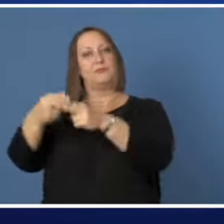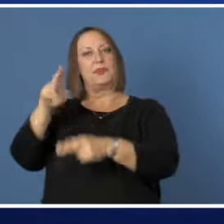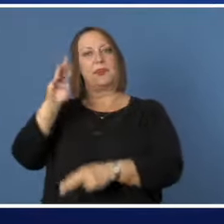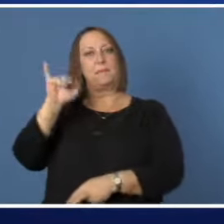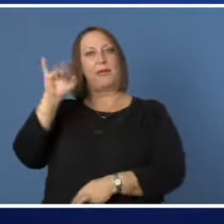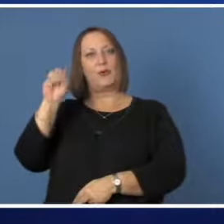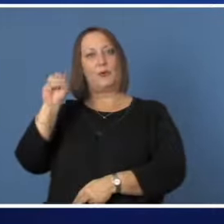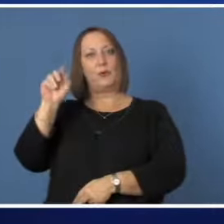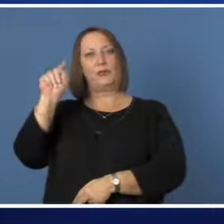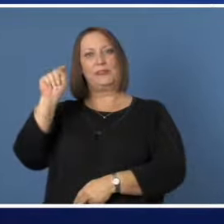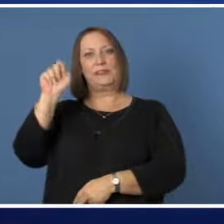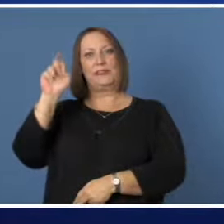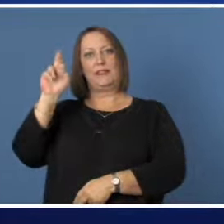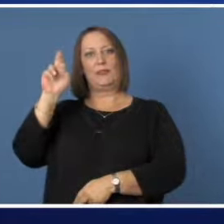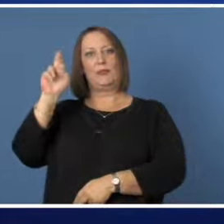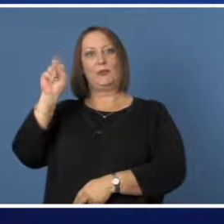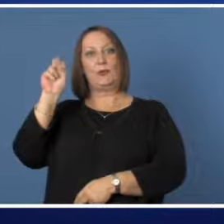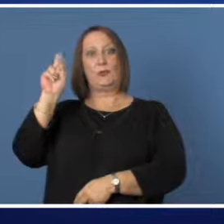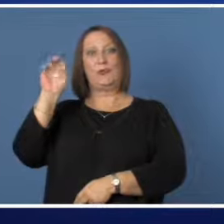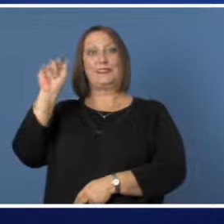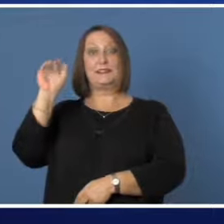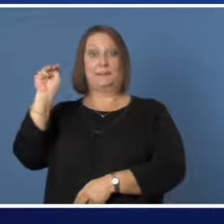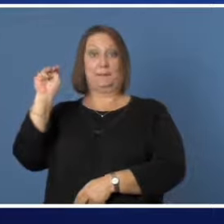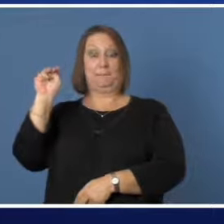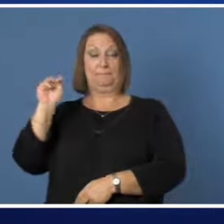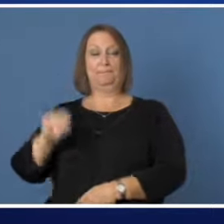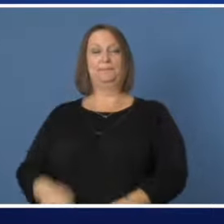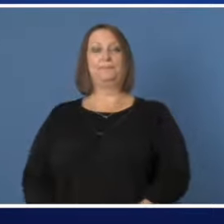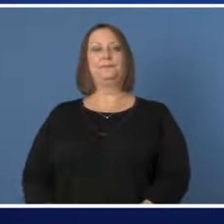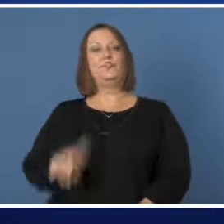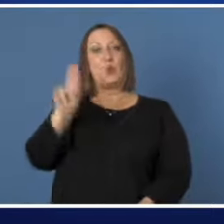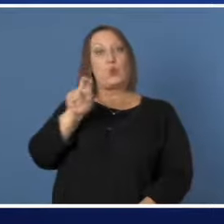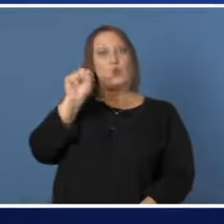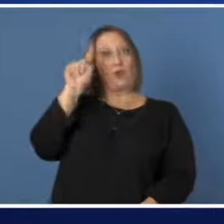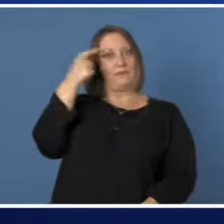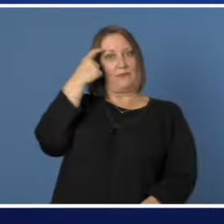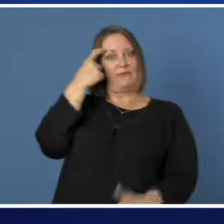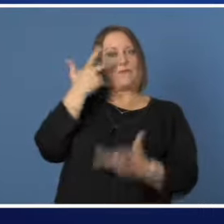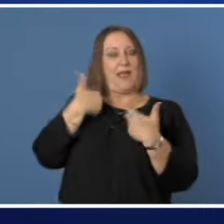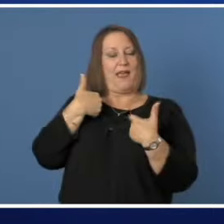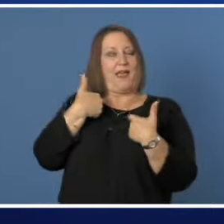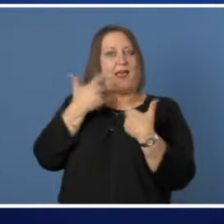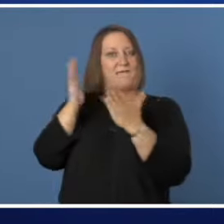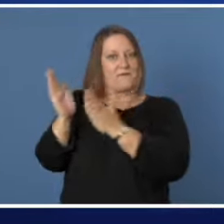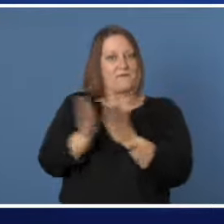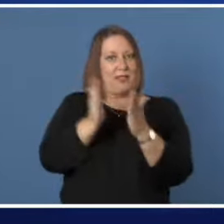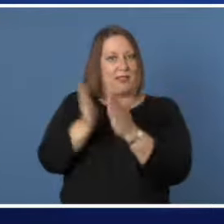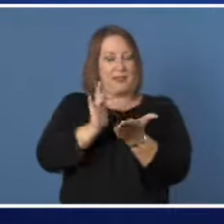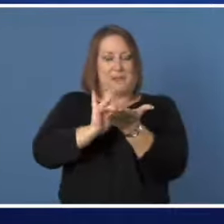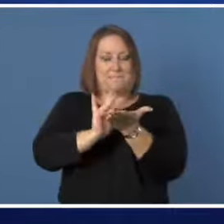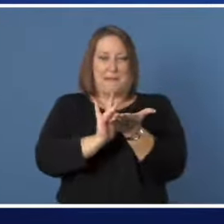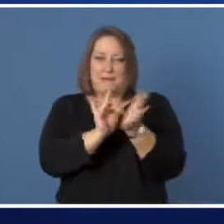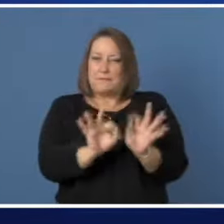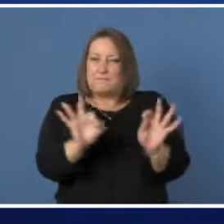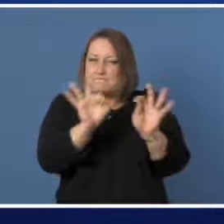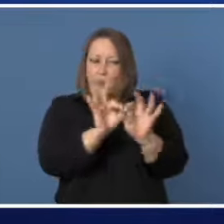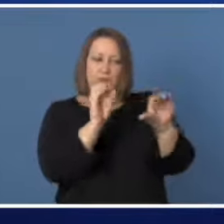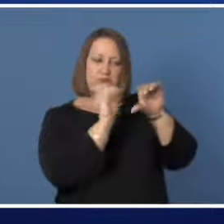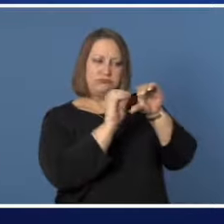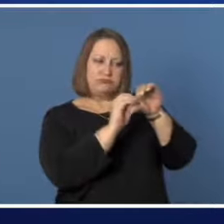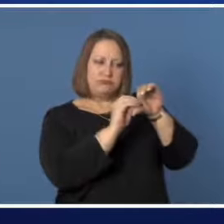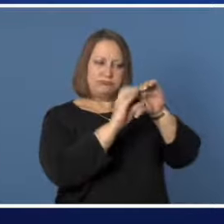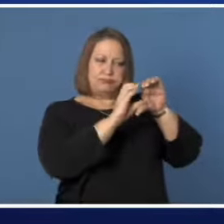The Strategic National Stockpile Program assists state and local government in